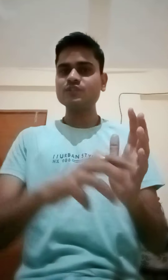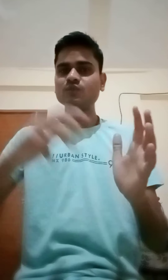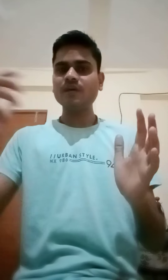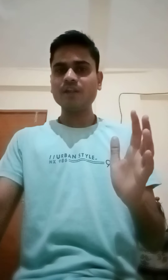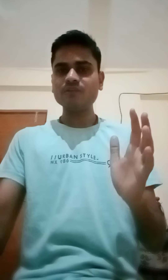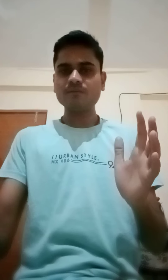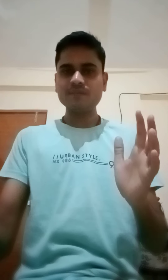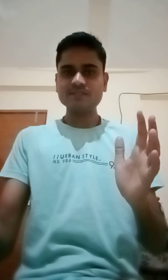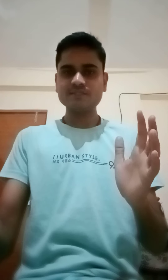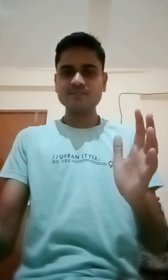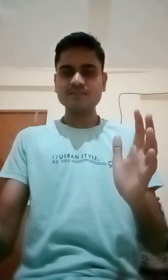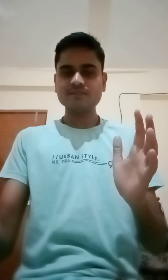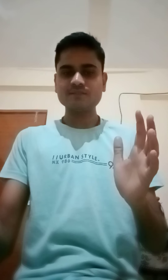to the another place.